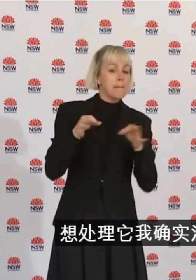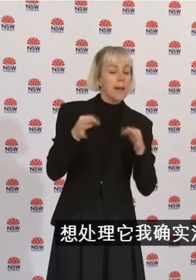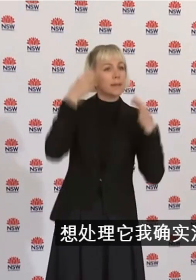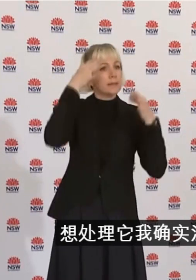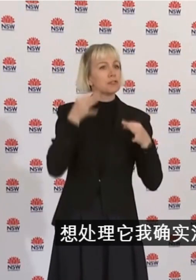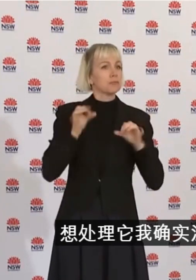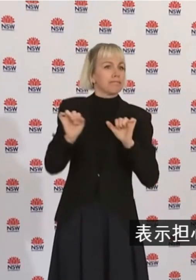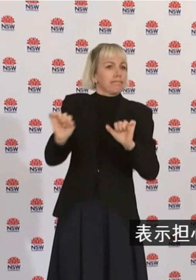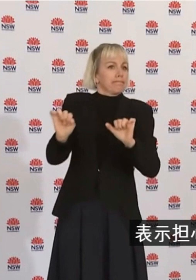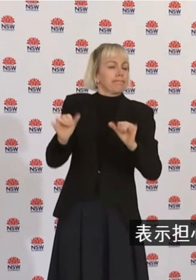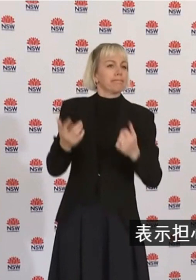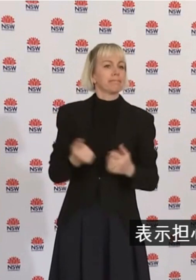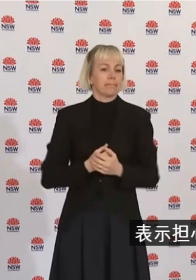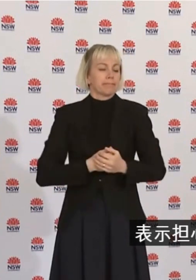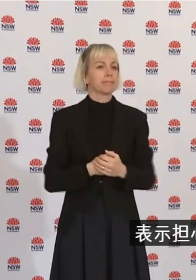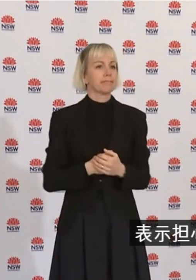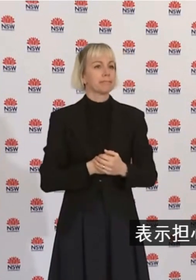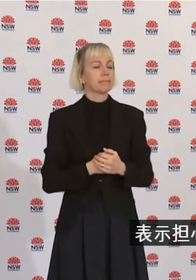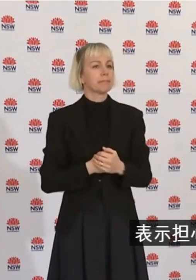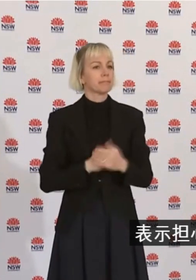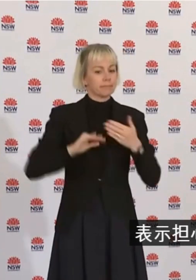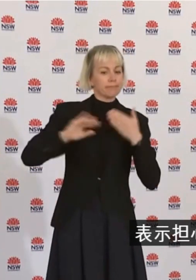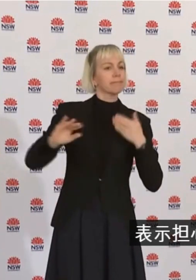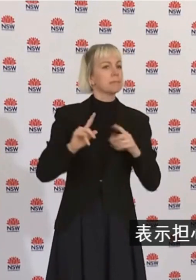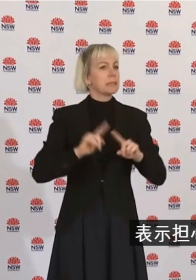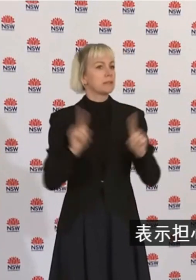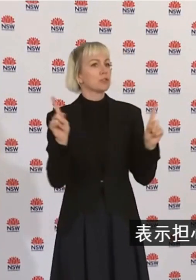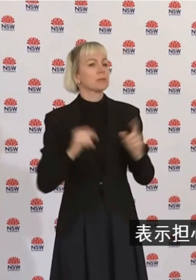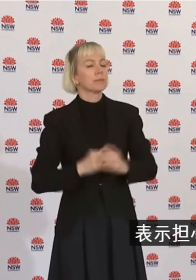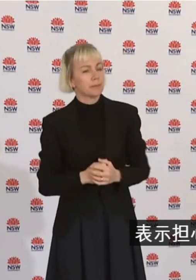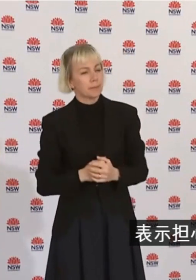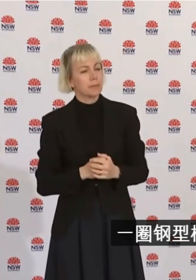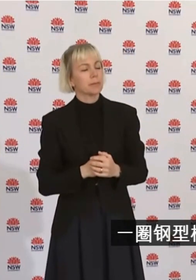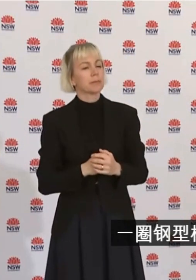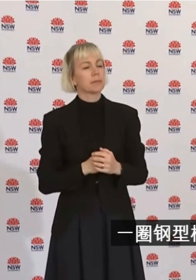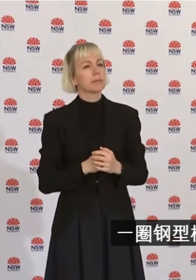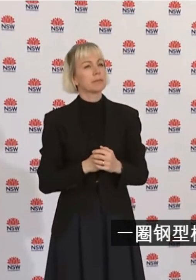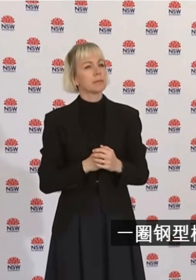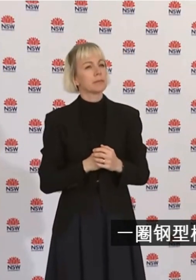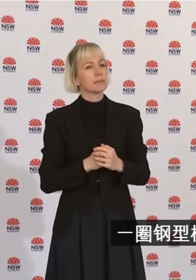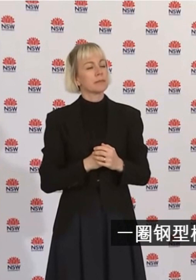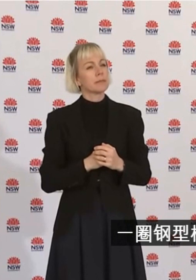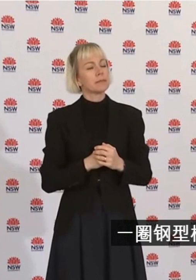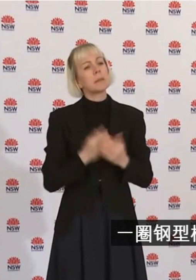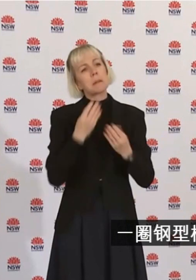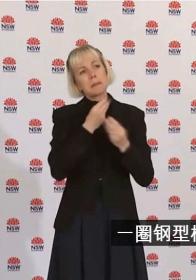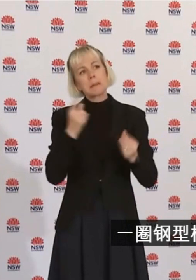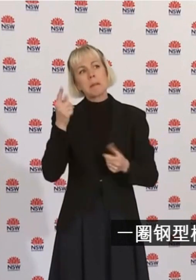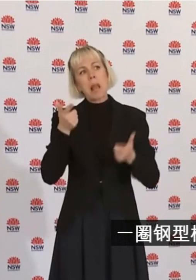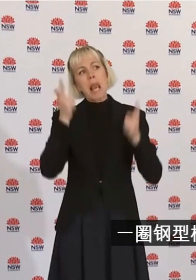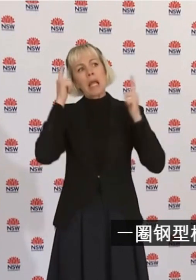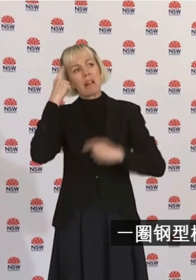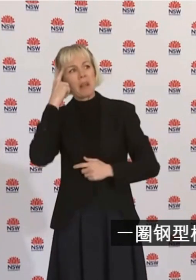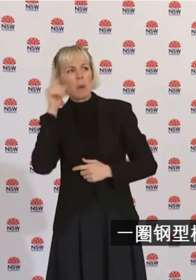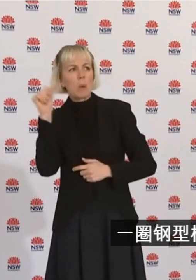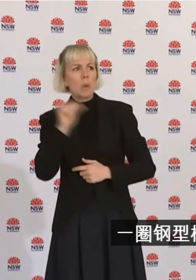in Victoria had expressed concerns about putting all your eggs in a ring of steel type concept. I don't see that